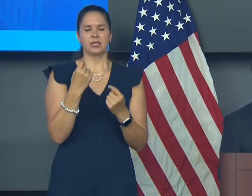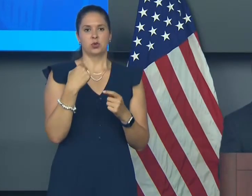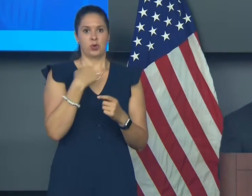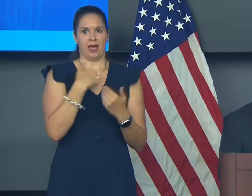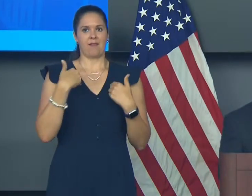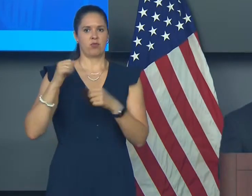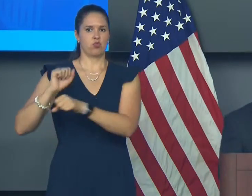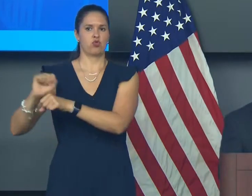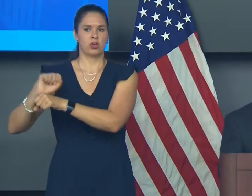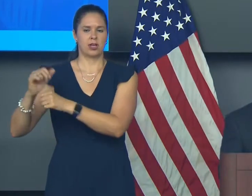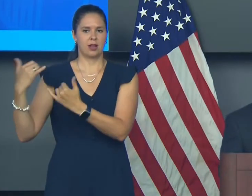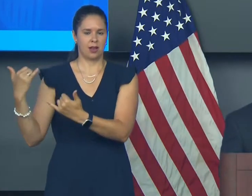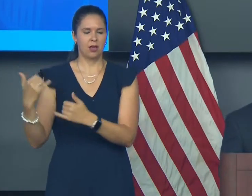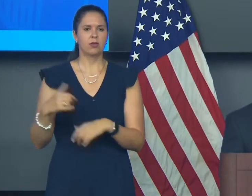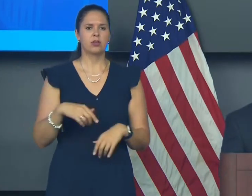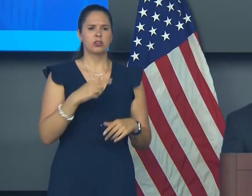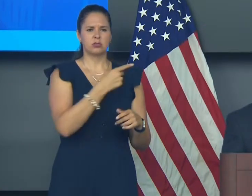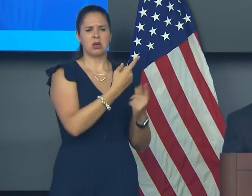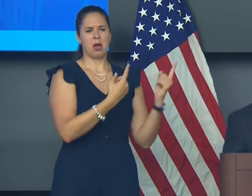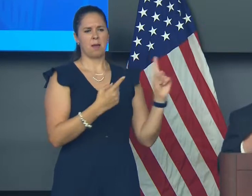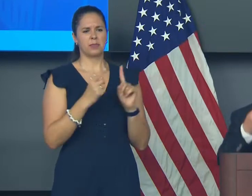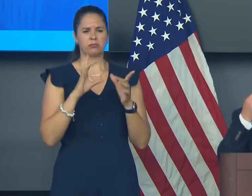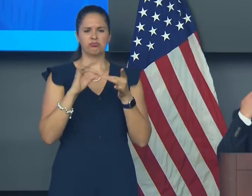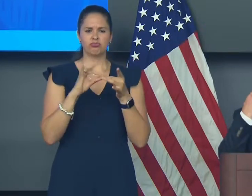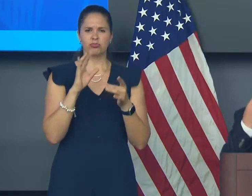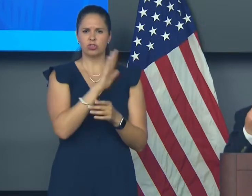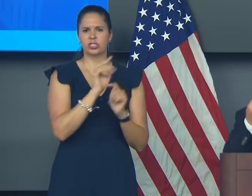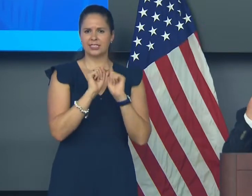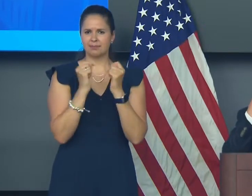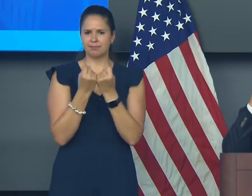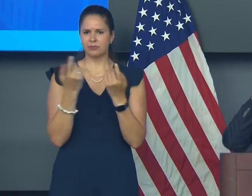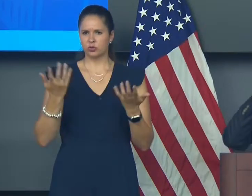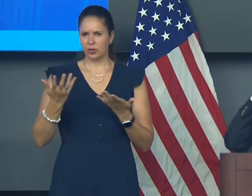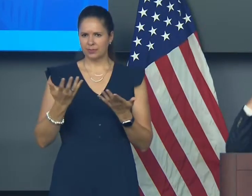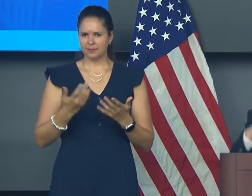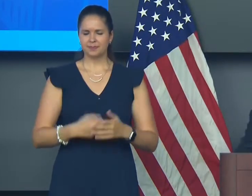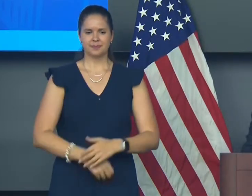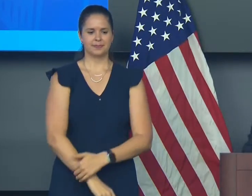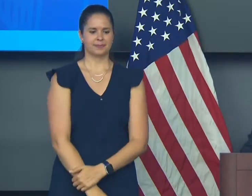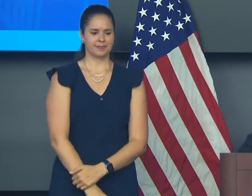and share a little bit about what her team is offering. Thanks, Commander.